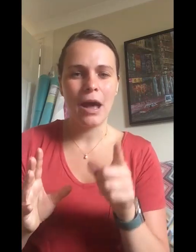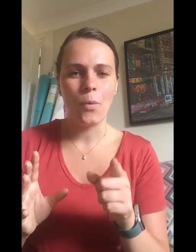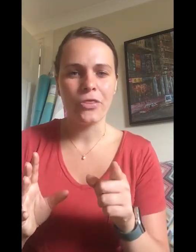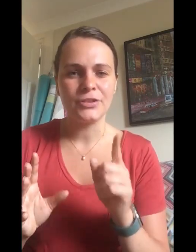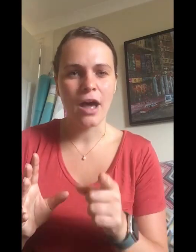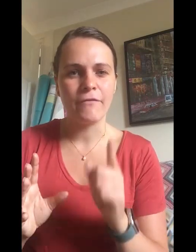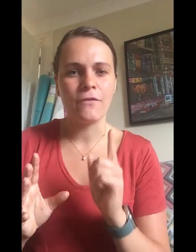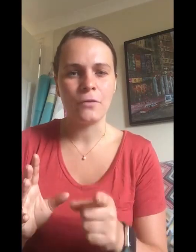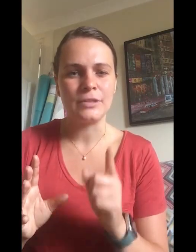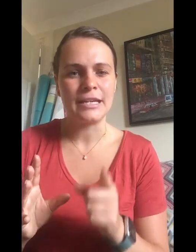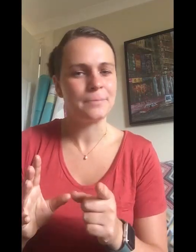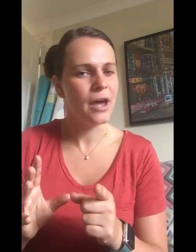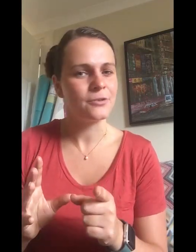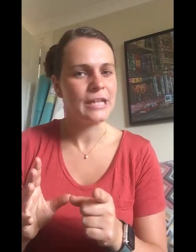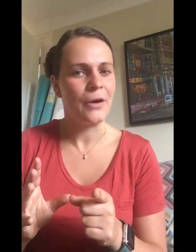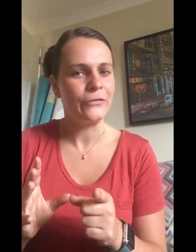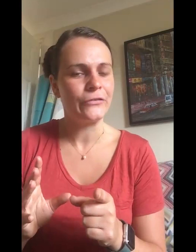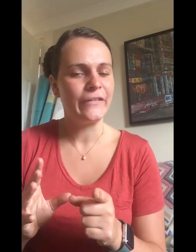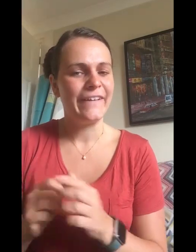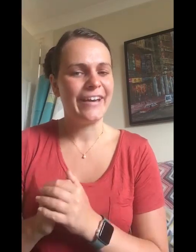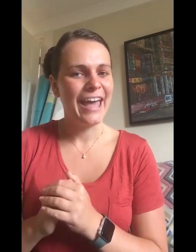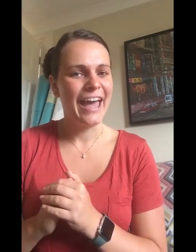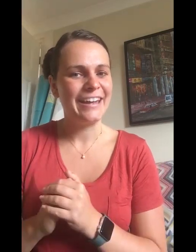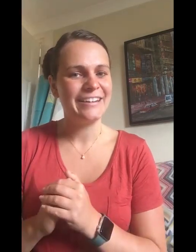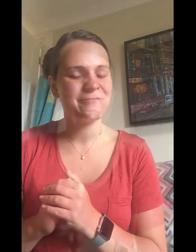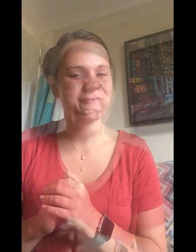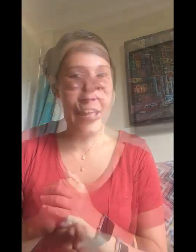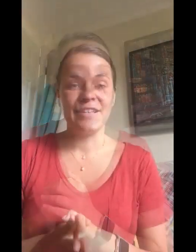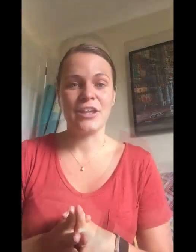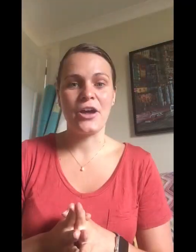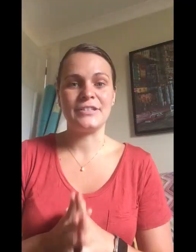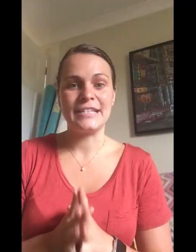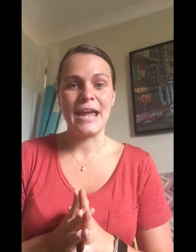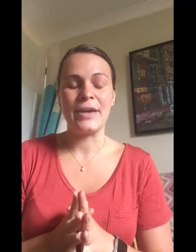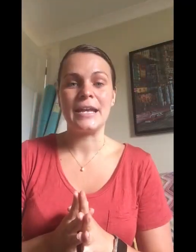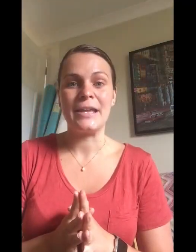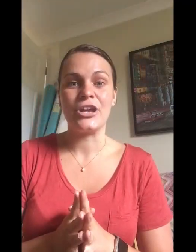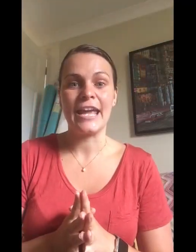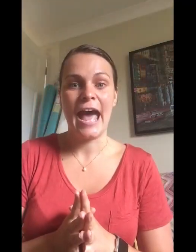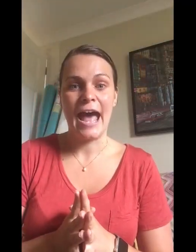what the sign for 40 is by yourself, okay? So today we're going to be looking